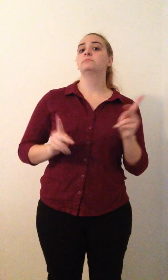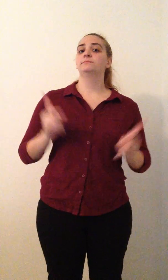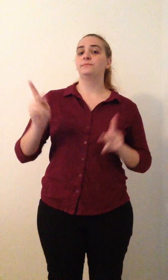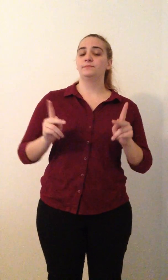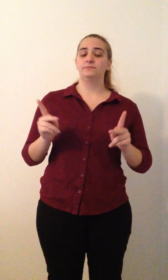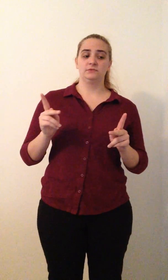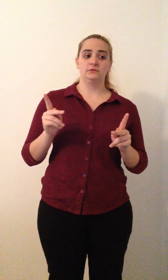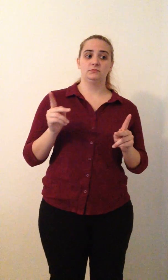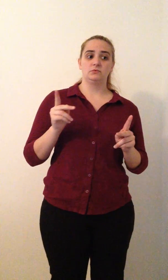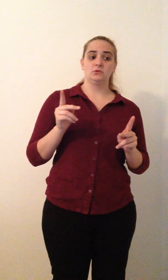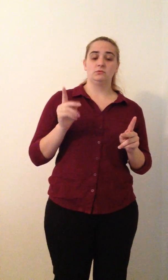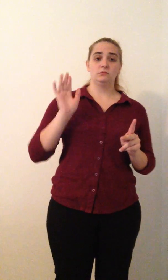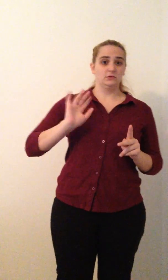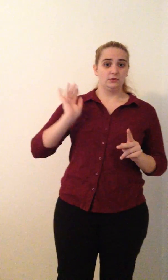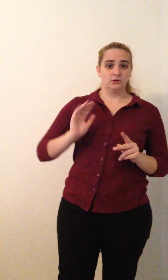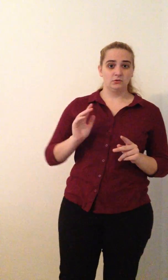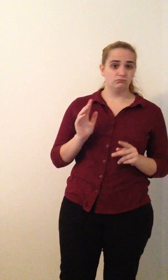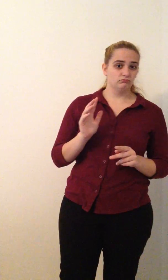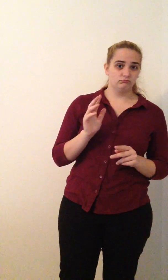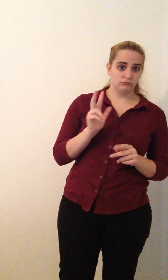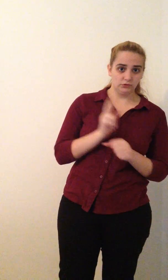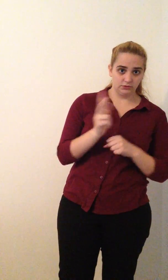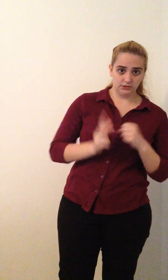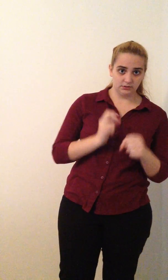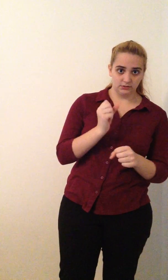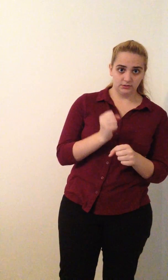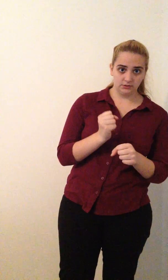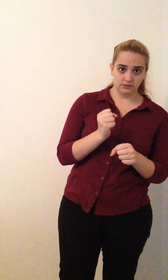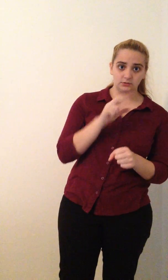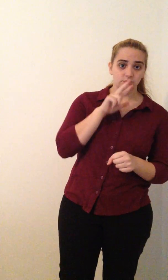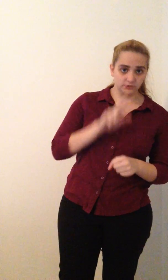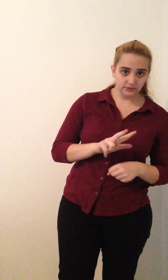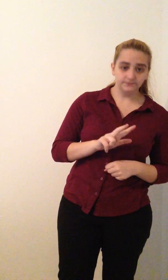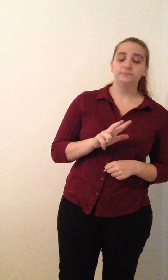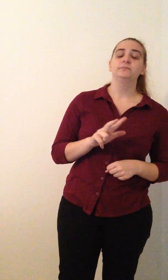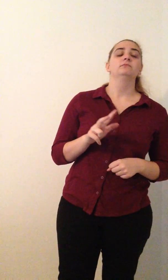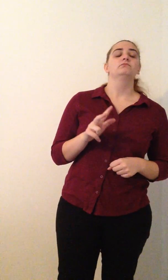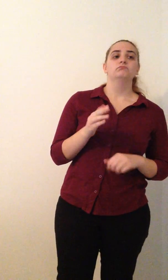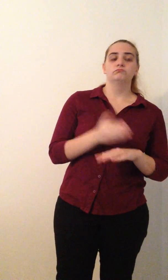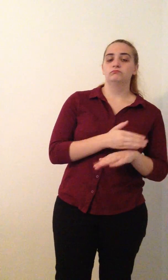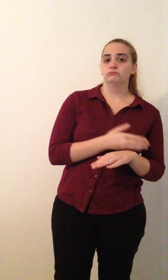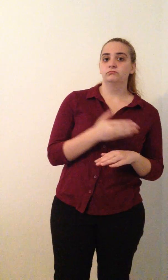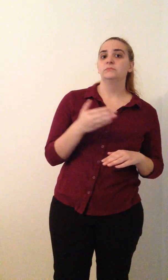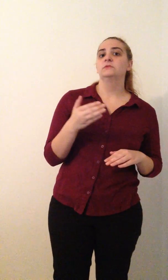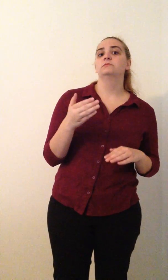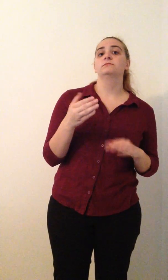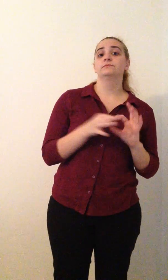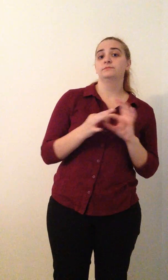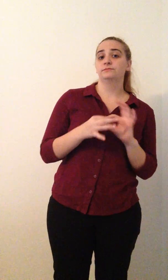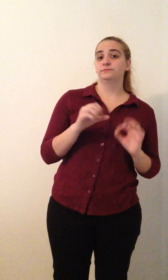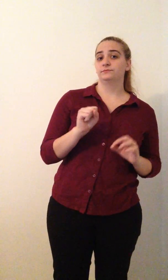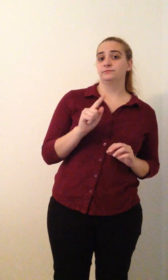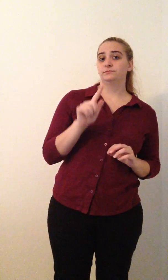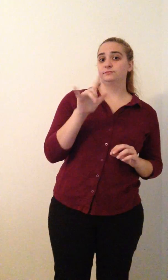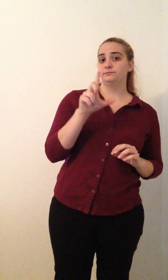a loved one, like a caregiver at an early age, like through a death or maybe some kind of extreme